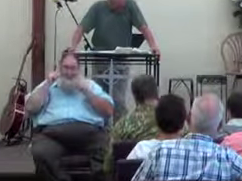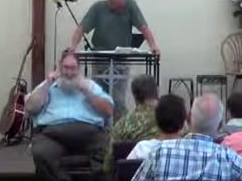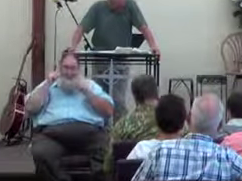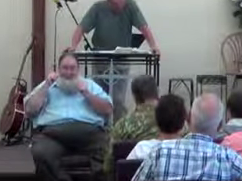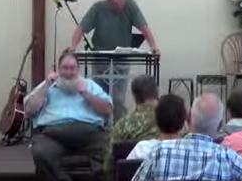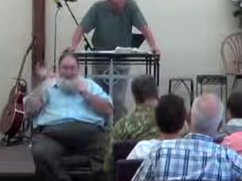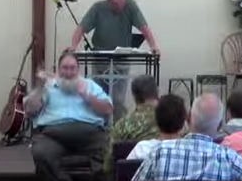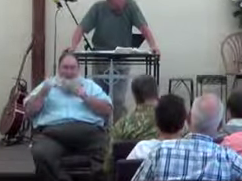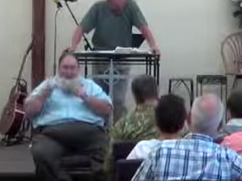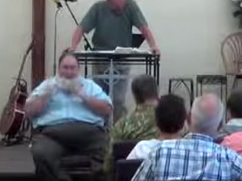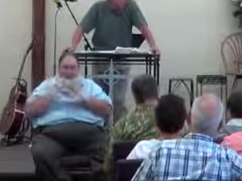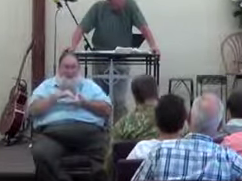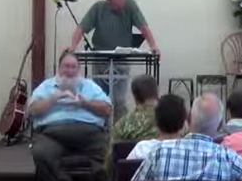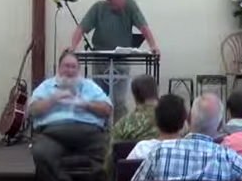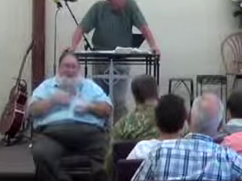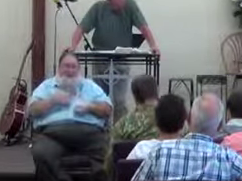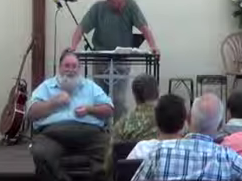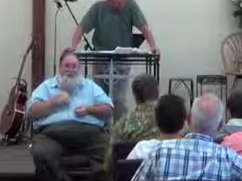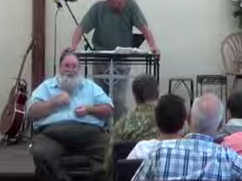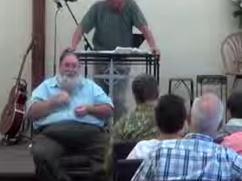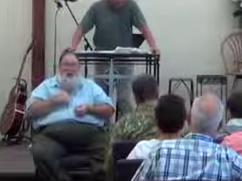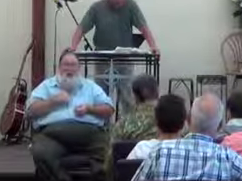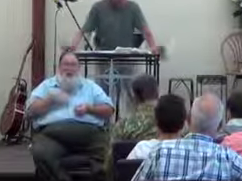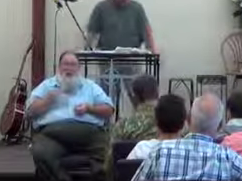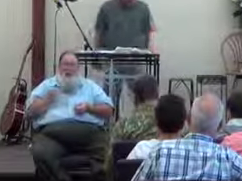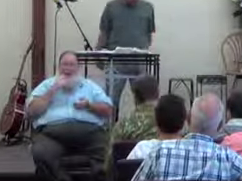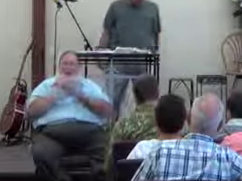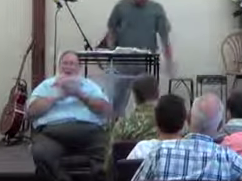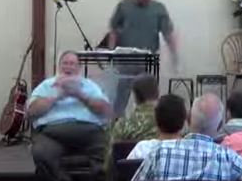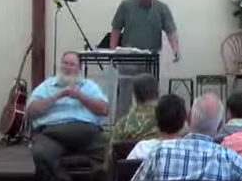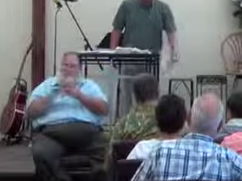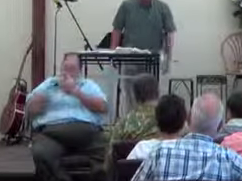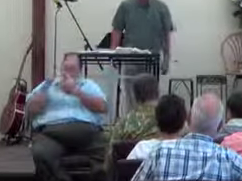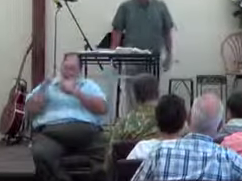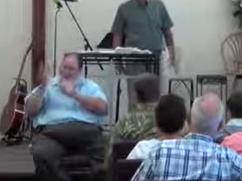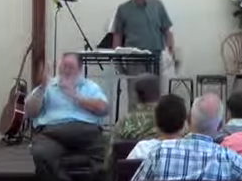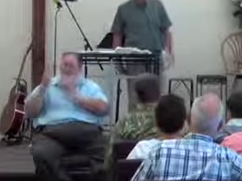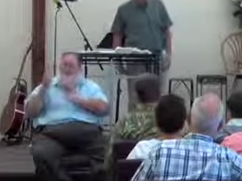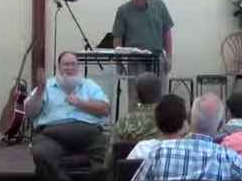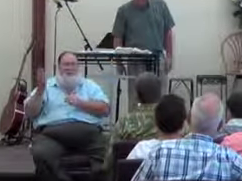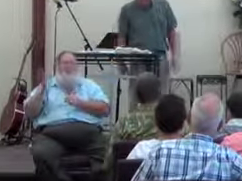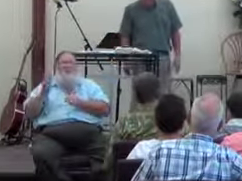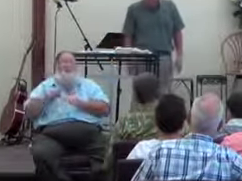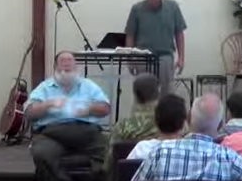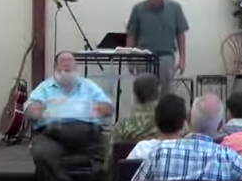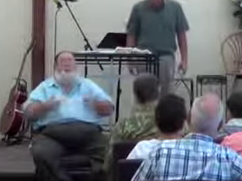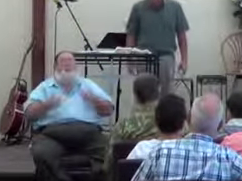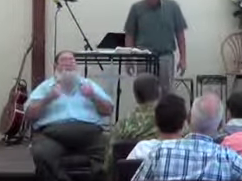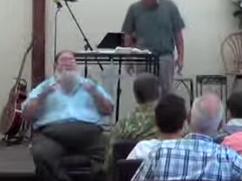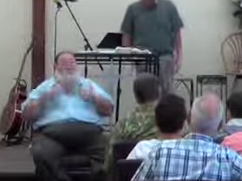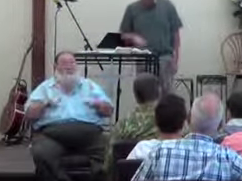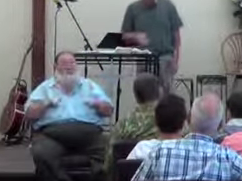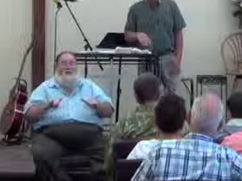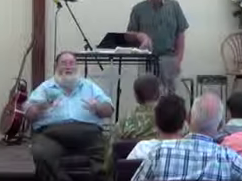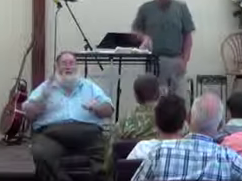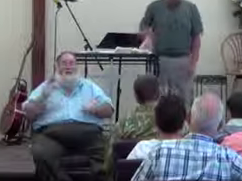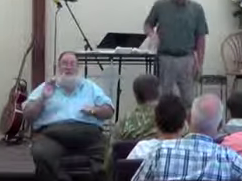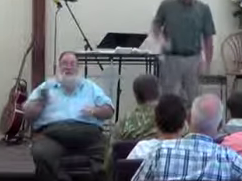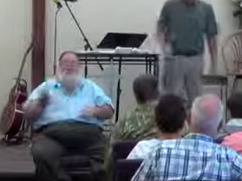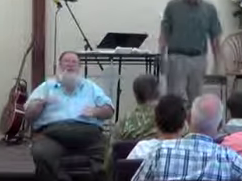I praised and honored him, that he that lives forever. His kingdom was restored,